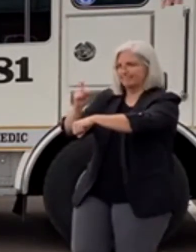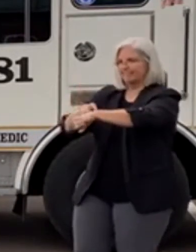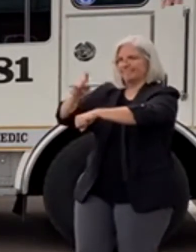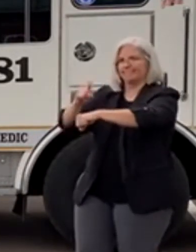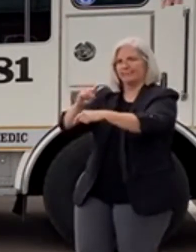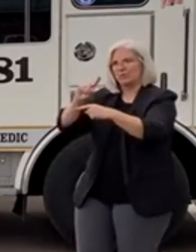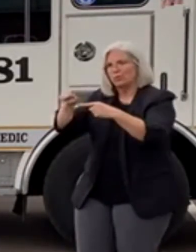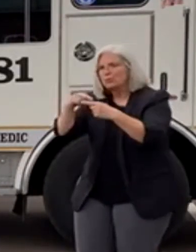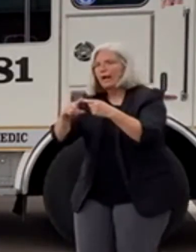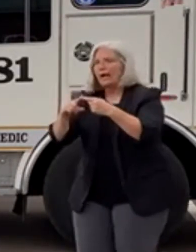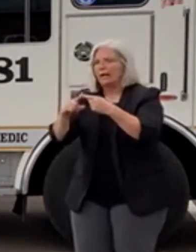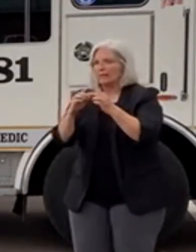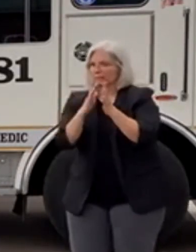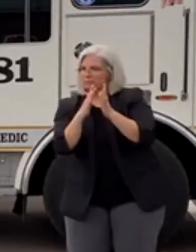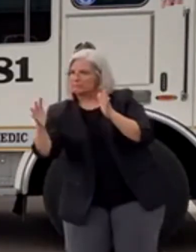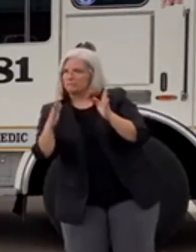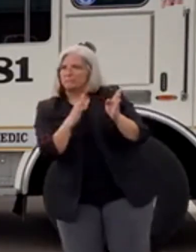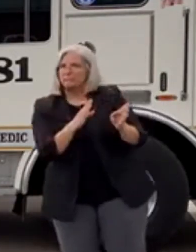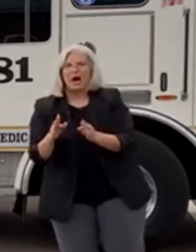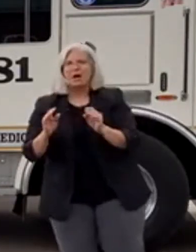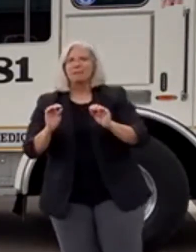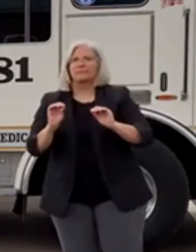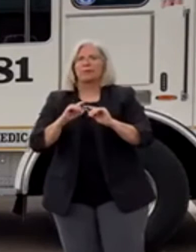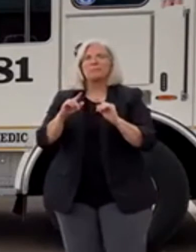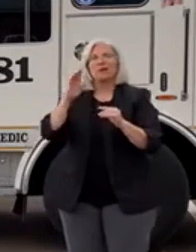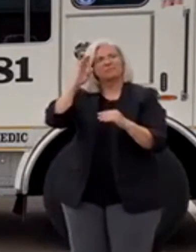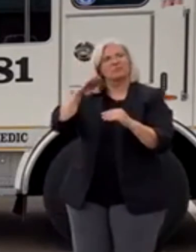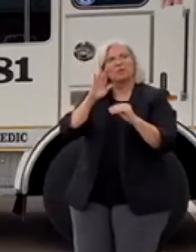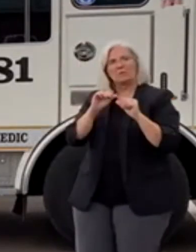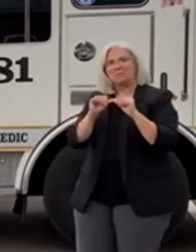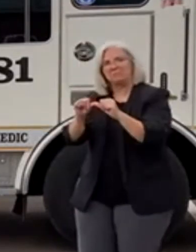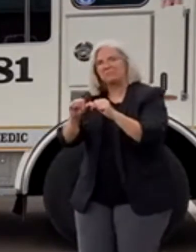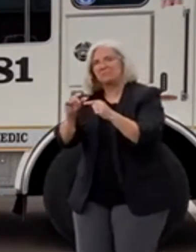it'll be going at least through the end of Sunday. Chris?